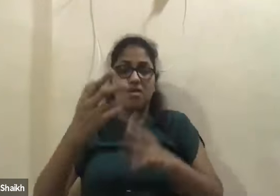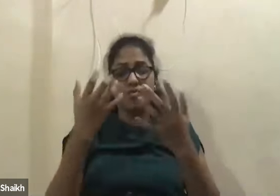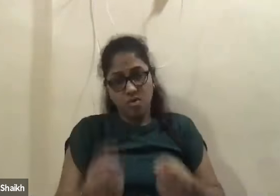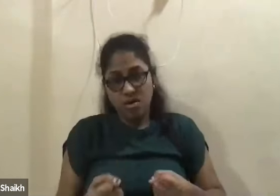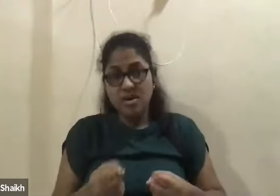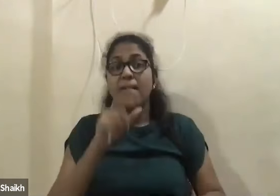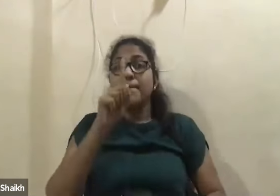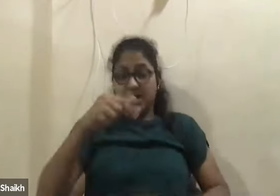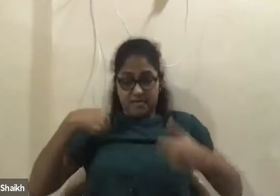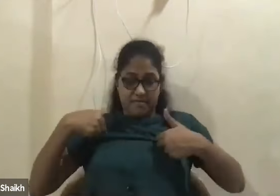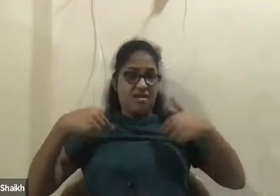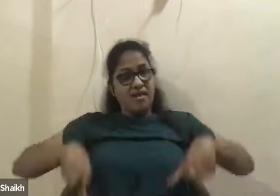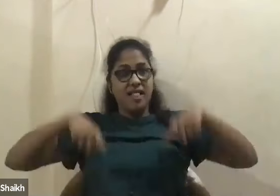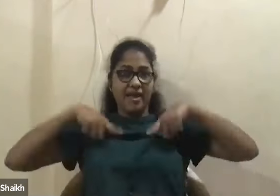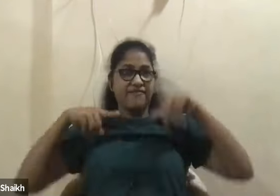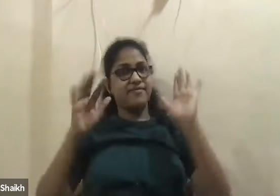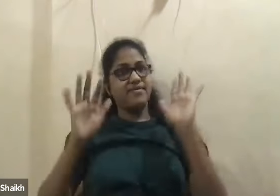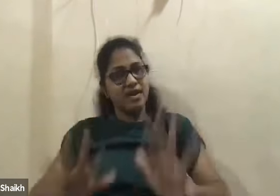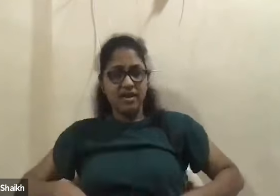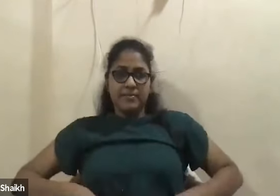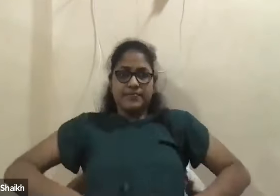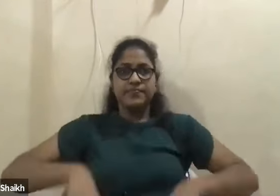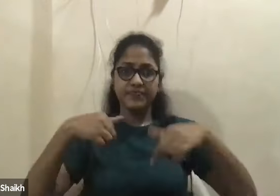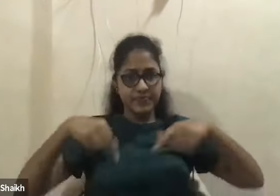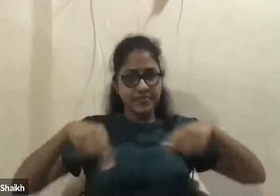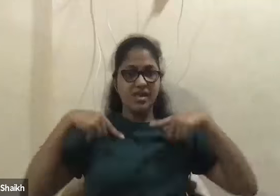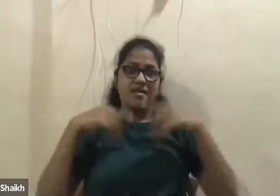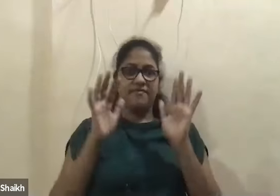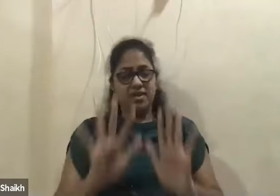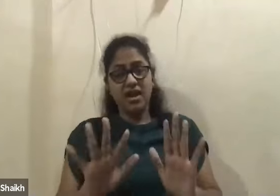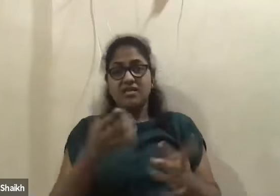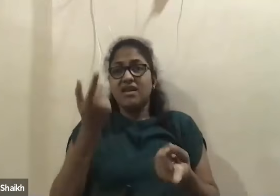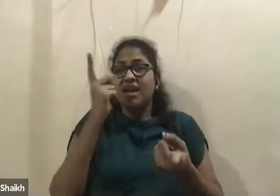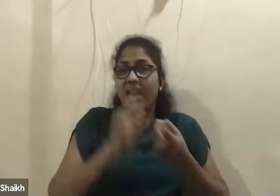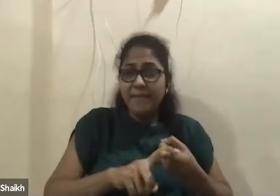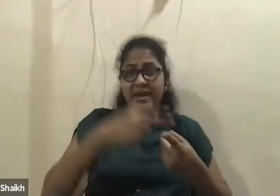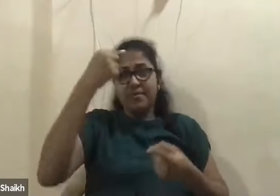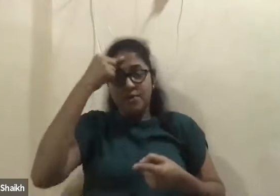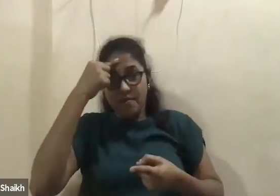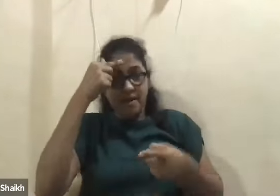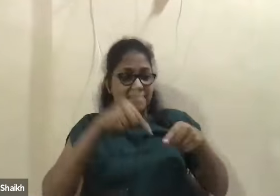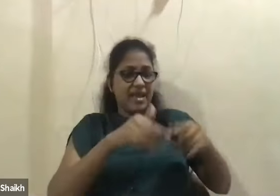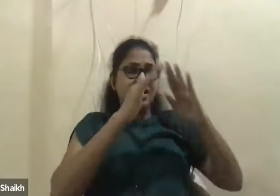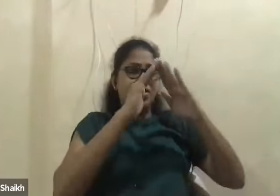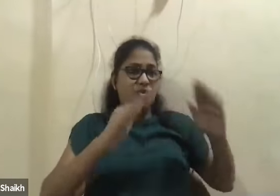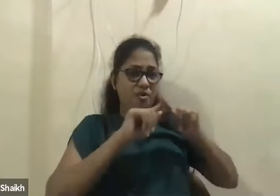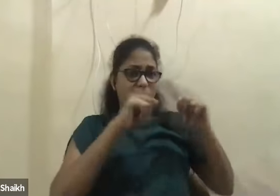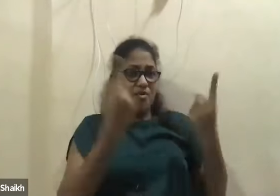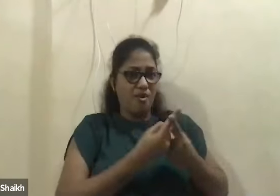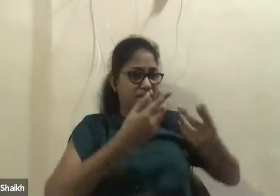alive, at that point of time, like, something happens in my this thing, and I want to sell off that flat and buy some new property, or just sell off this